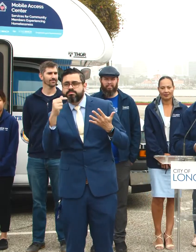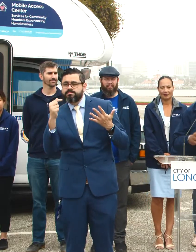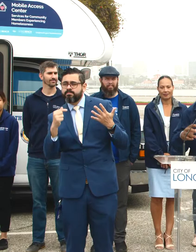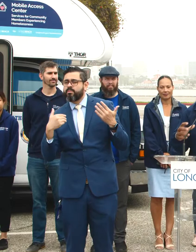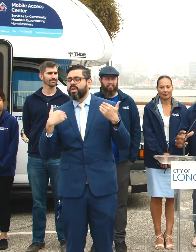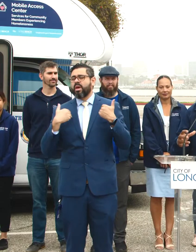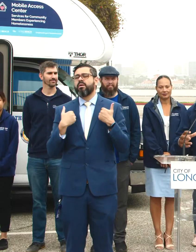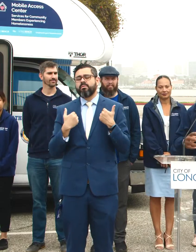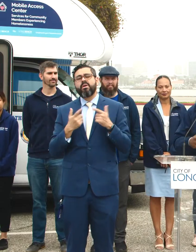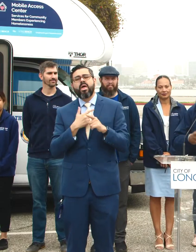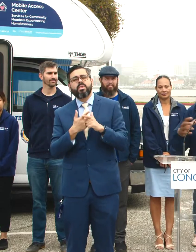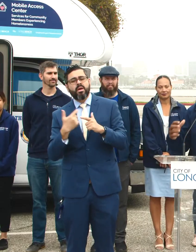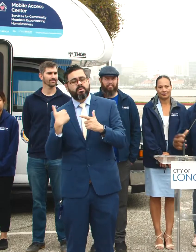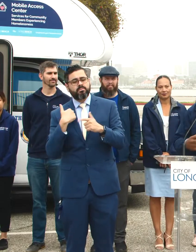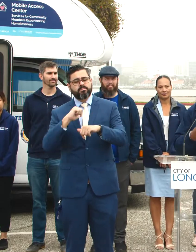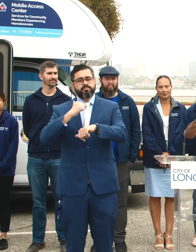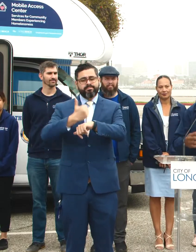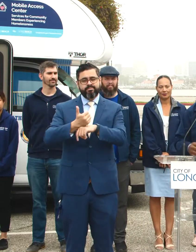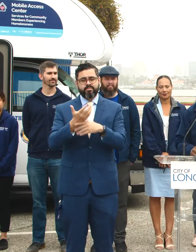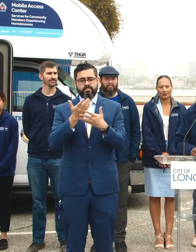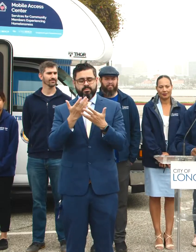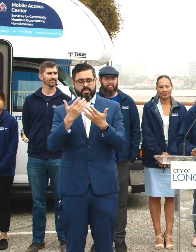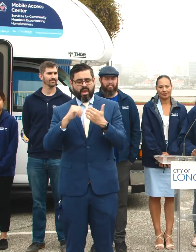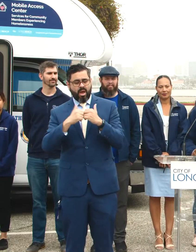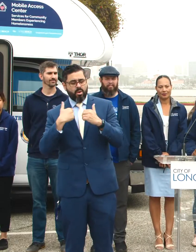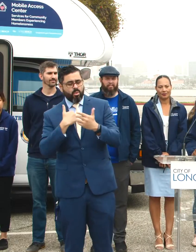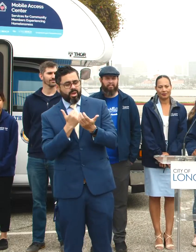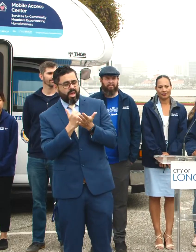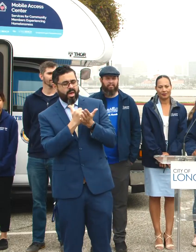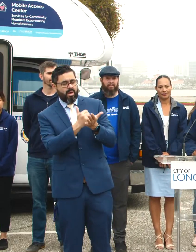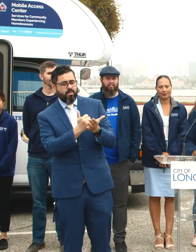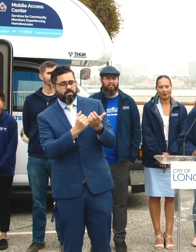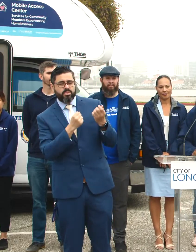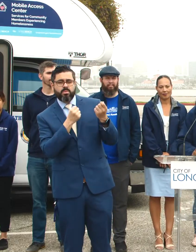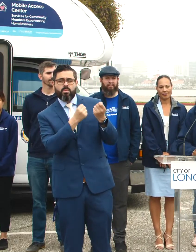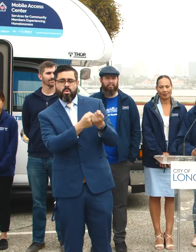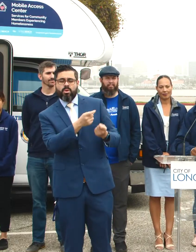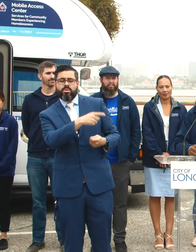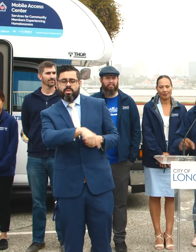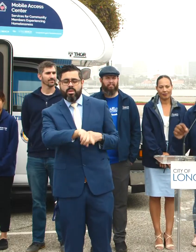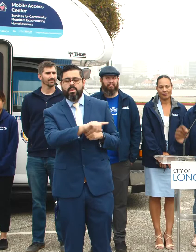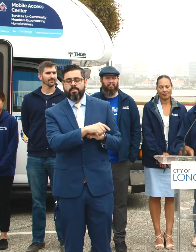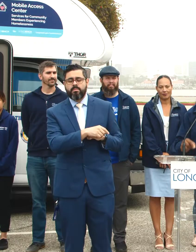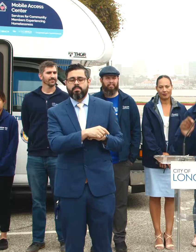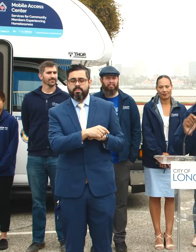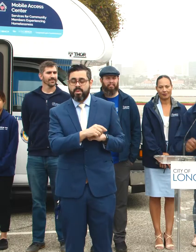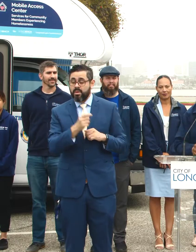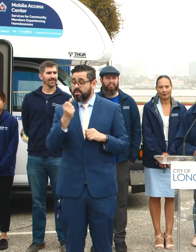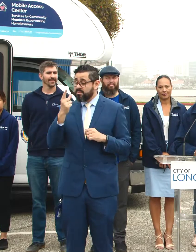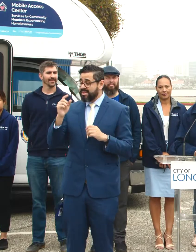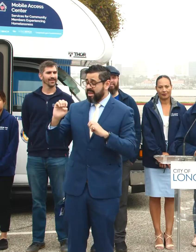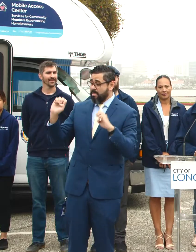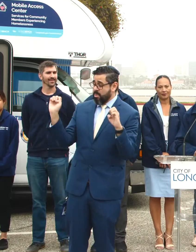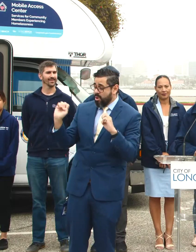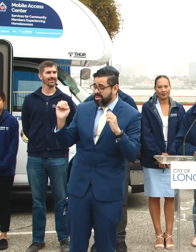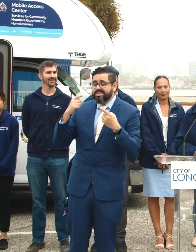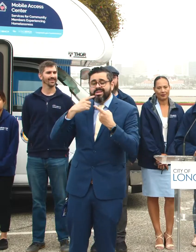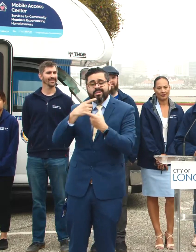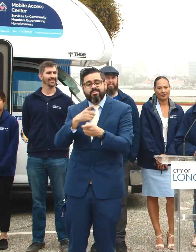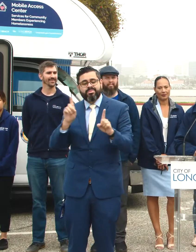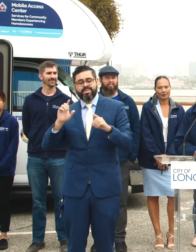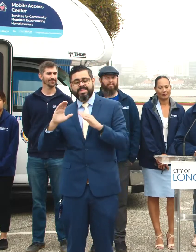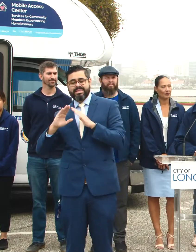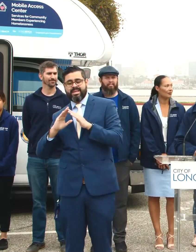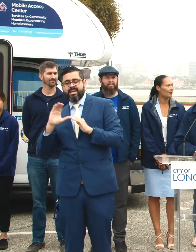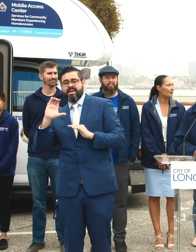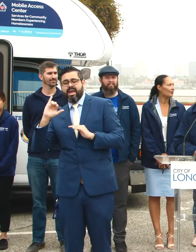and things that are in place, mechanisms that are in place to help support them. The city and council declared an emergency proclamation